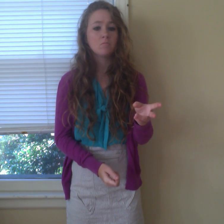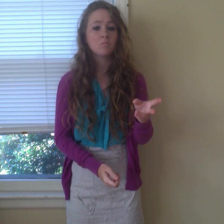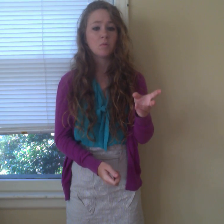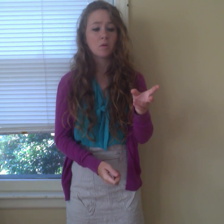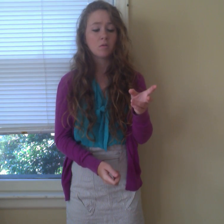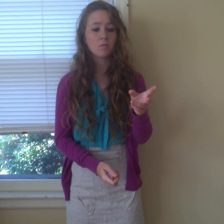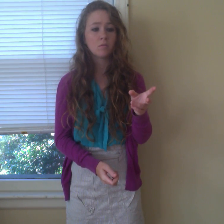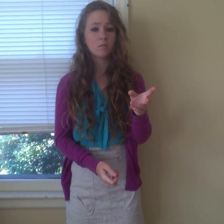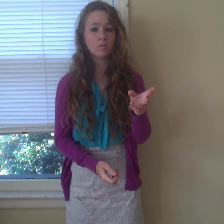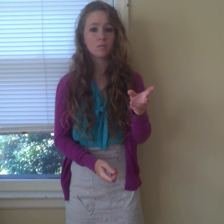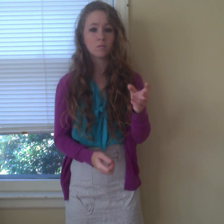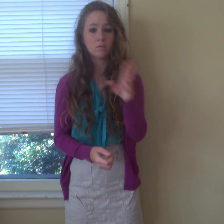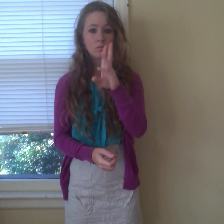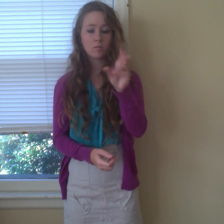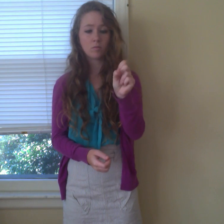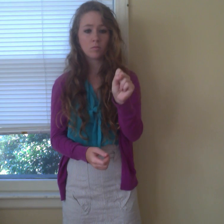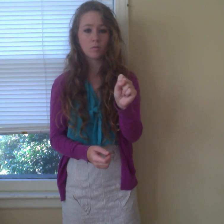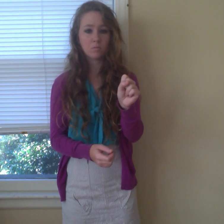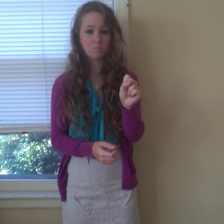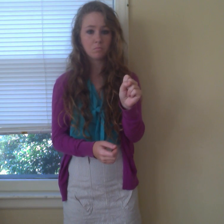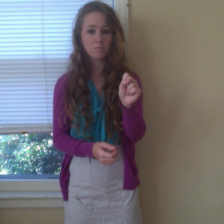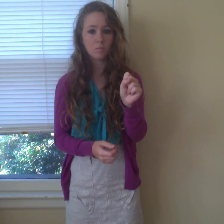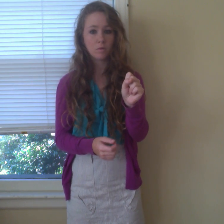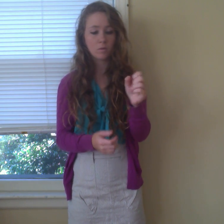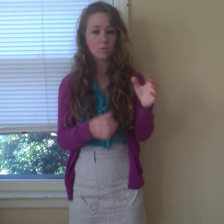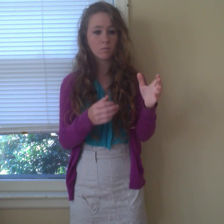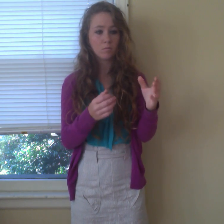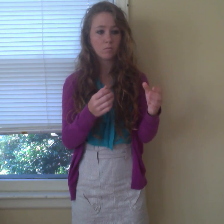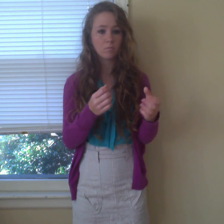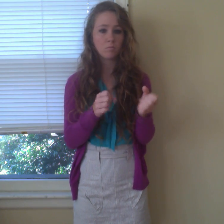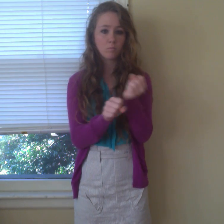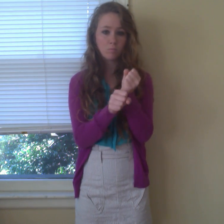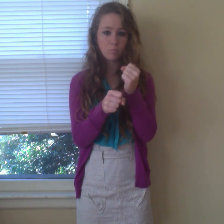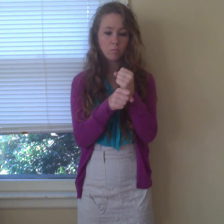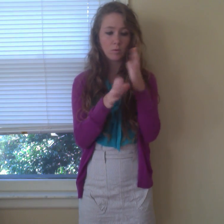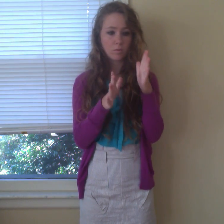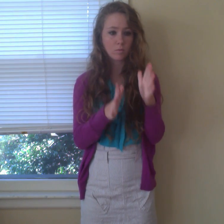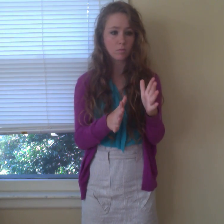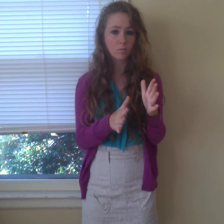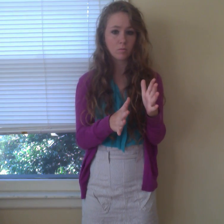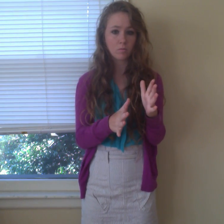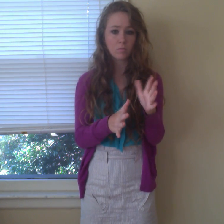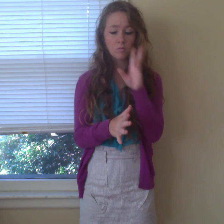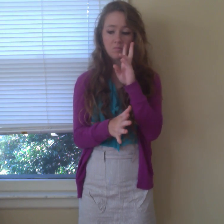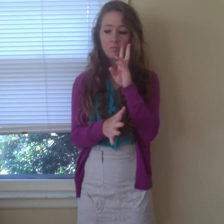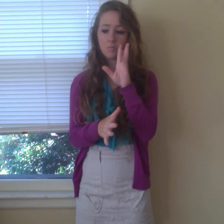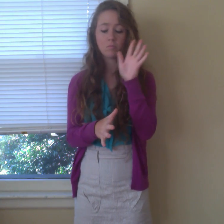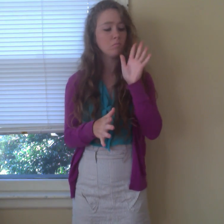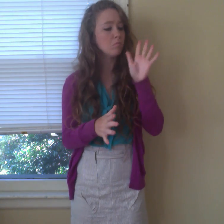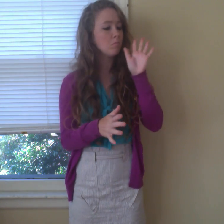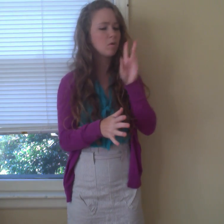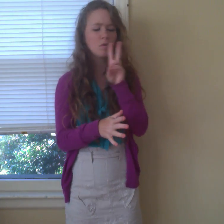every case, they ended up with mob rule, then anarchy, and finally tyranny under an oligarchy.